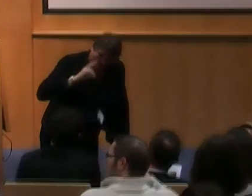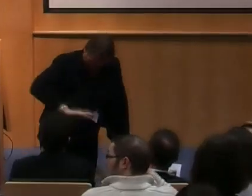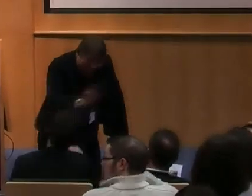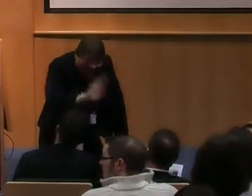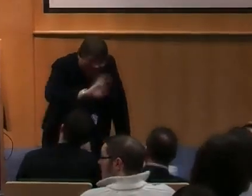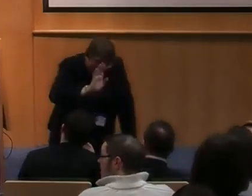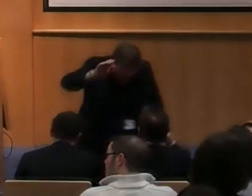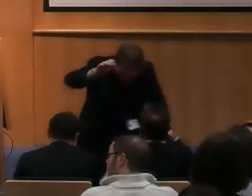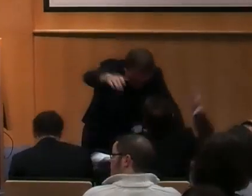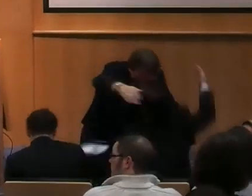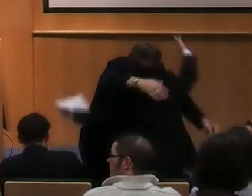Rocky.